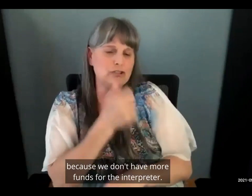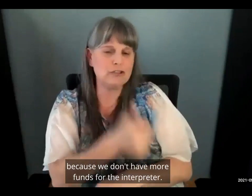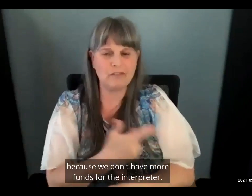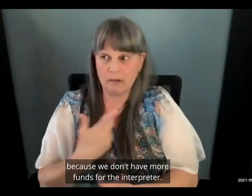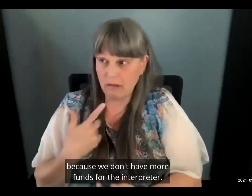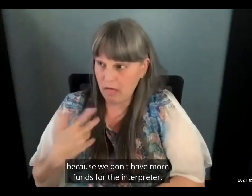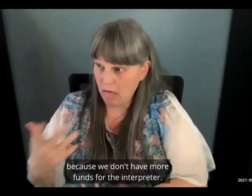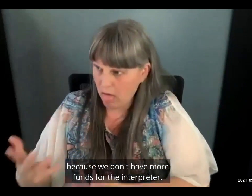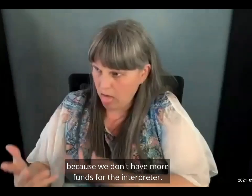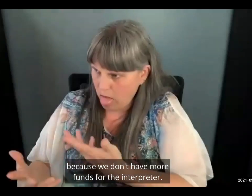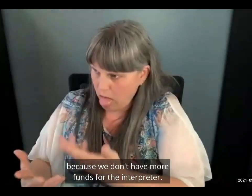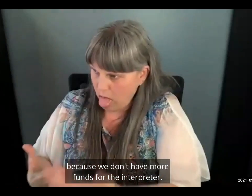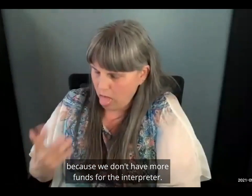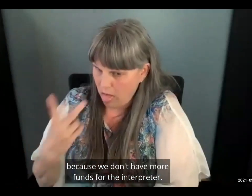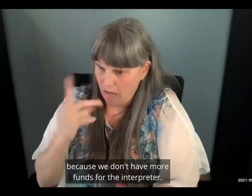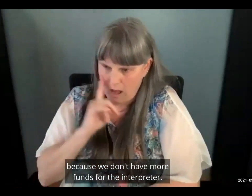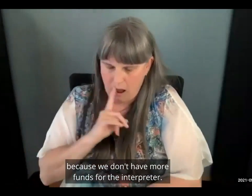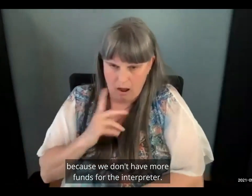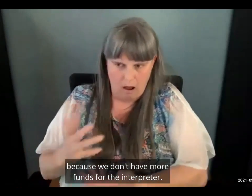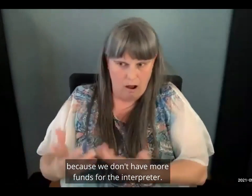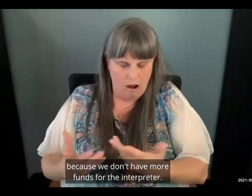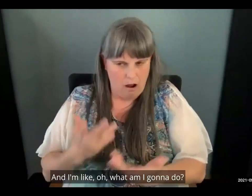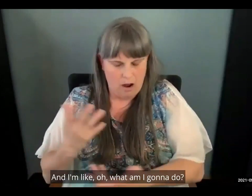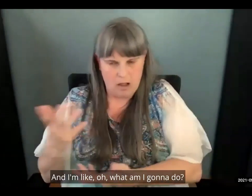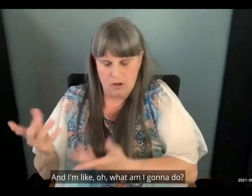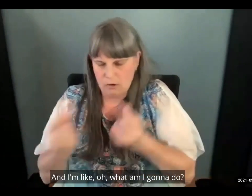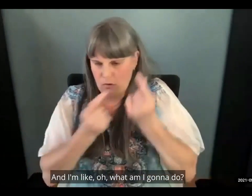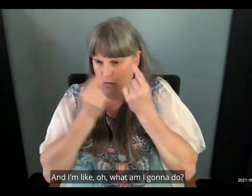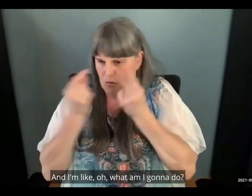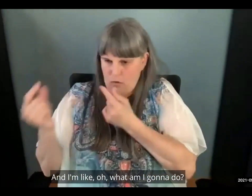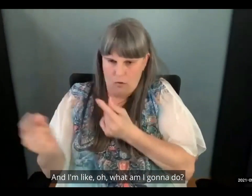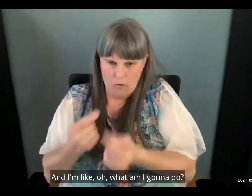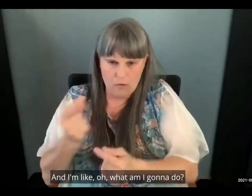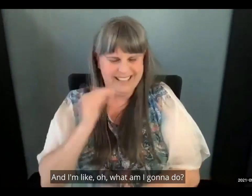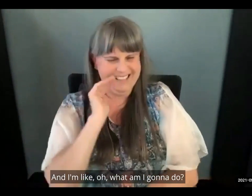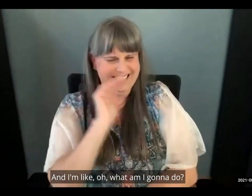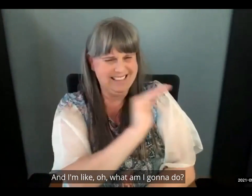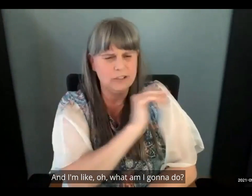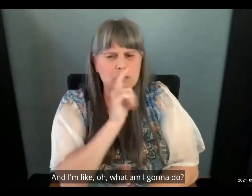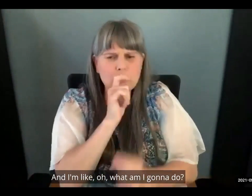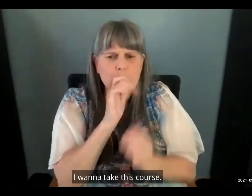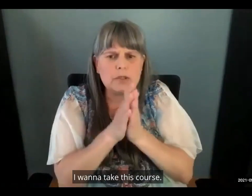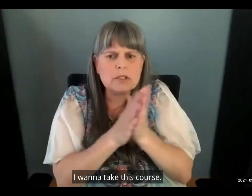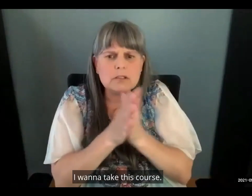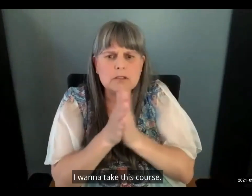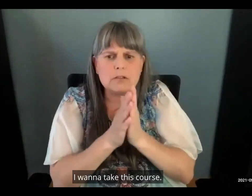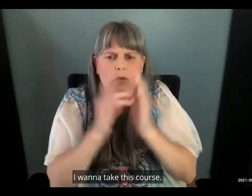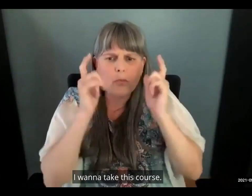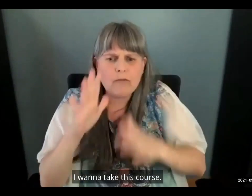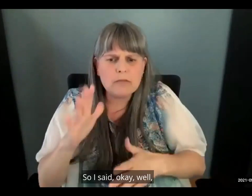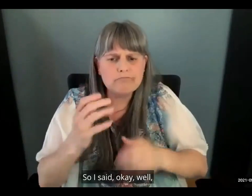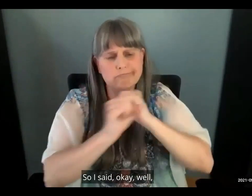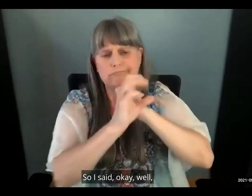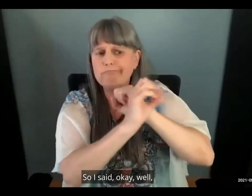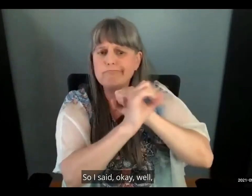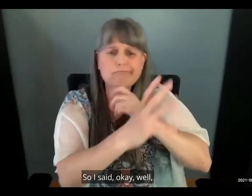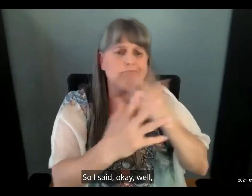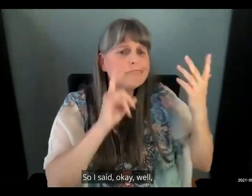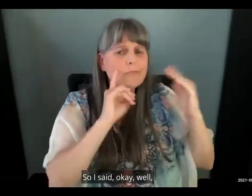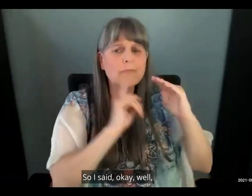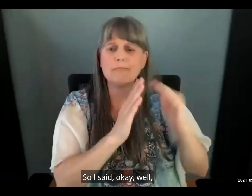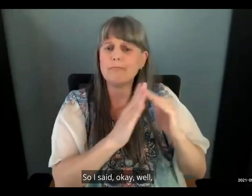provide you with the course because we don't have funds for the interpreter. And I'm like, oh, what am I going to do? I want to take this course. So I said,